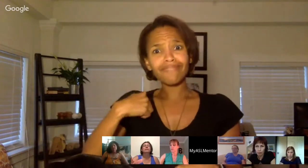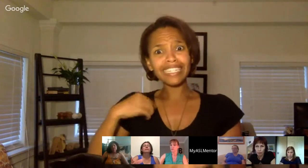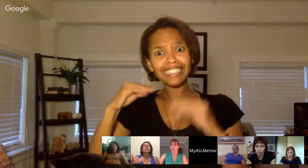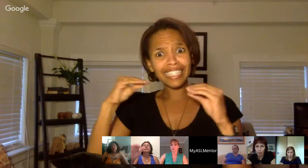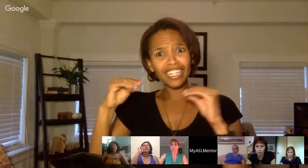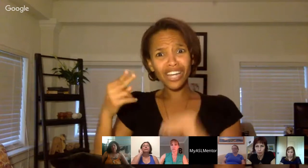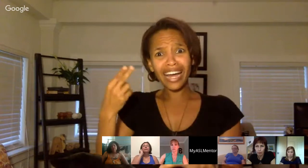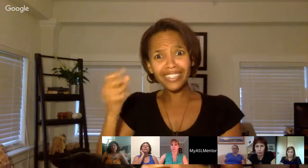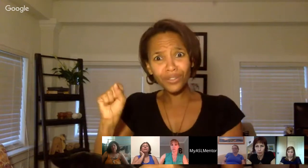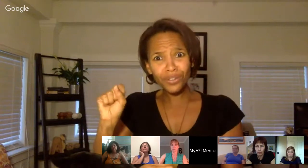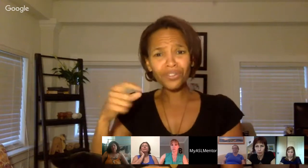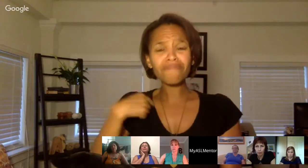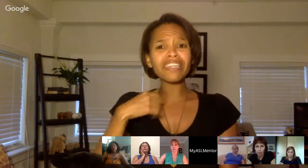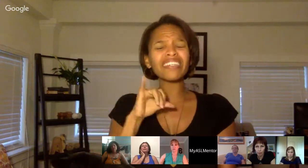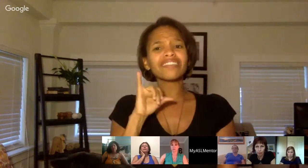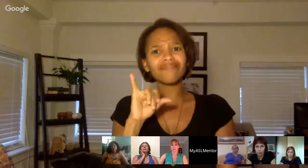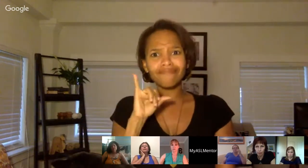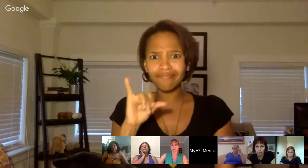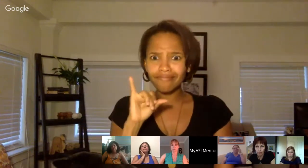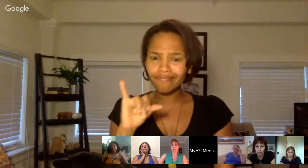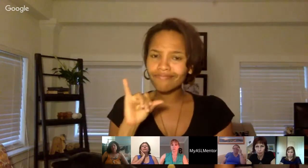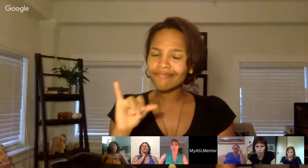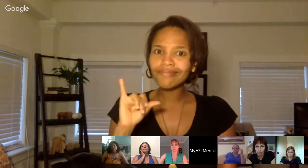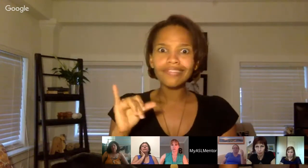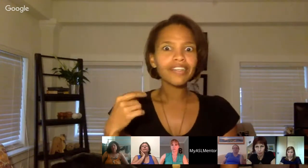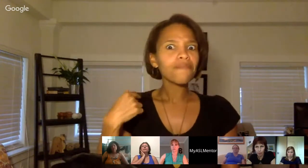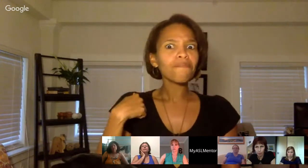funny, me teach high school, me